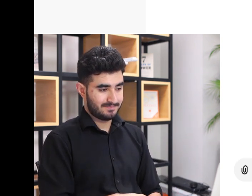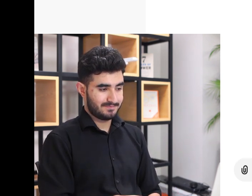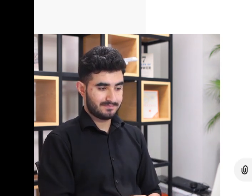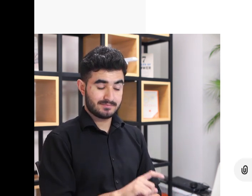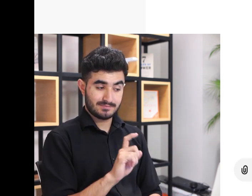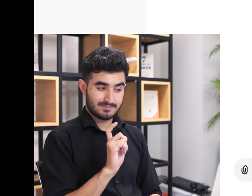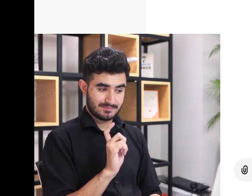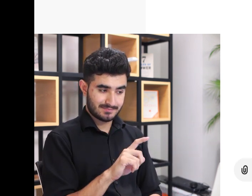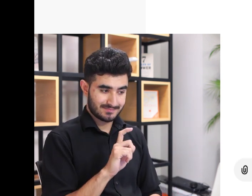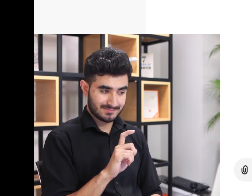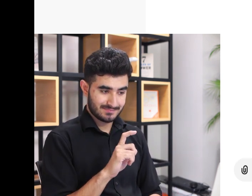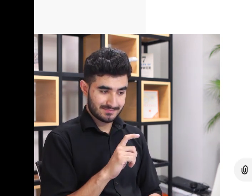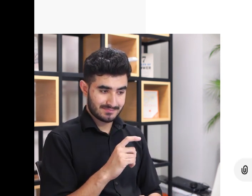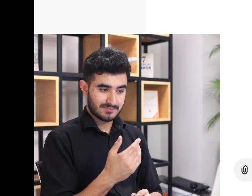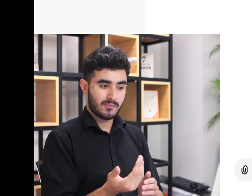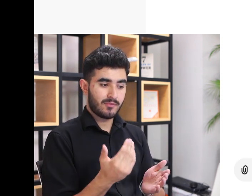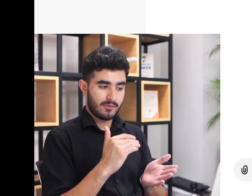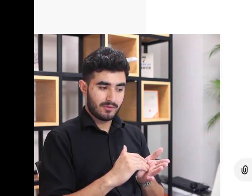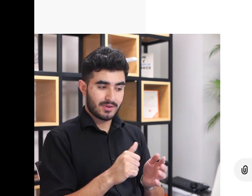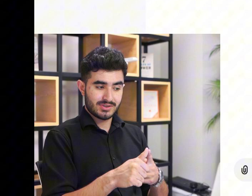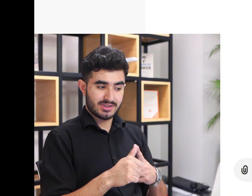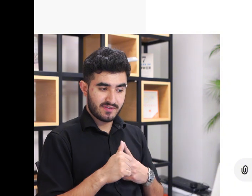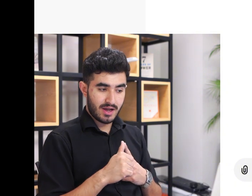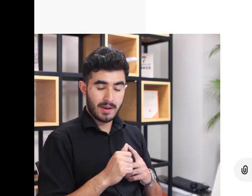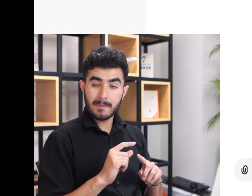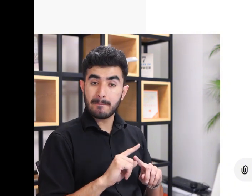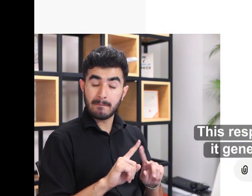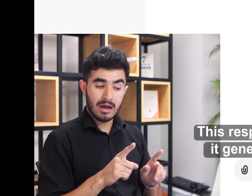I clicked the button and got another response.